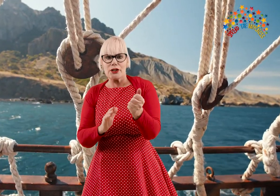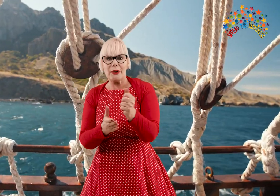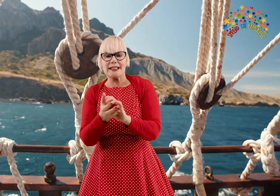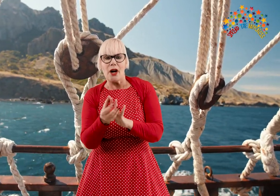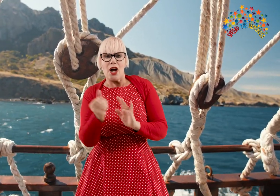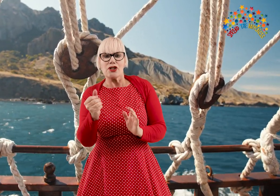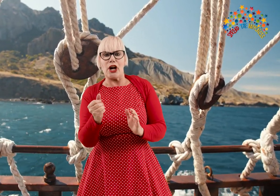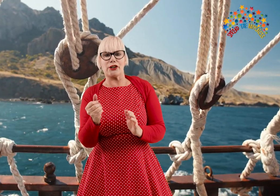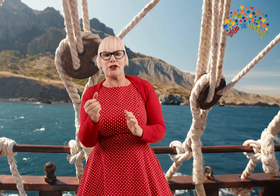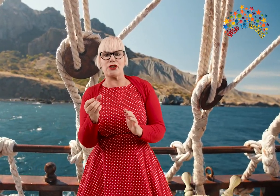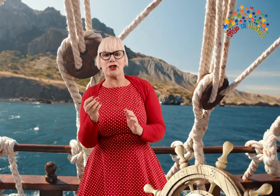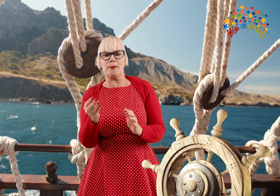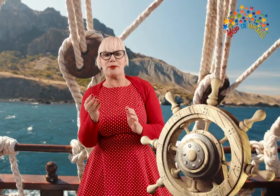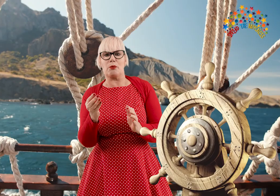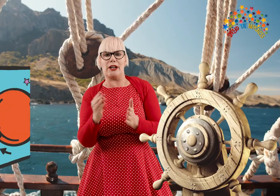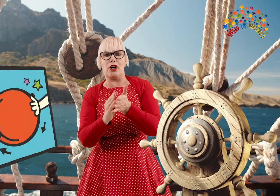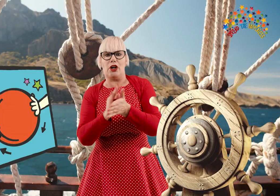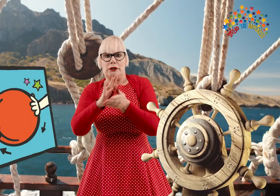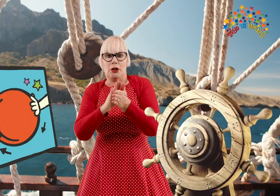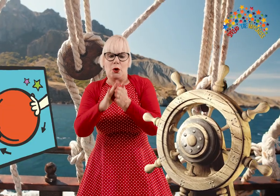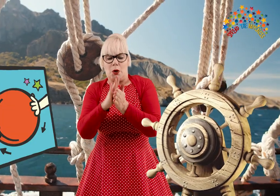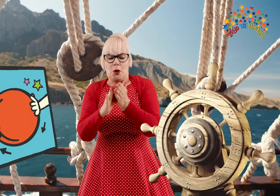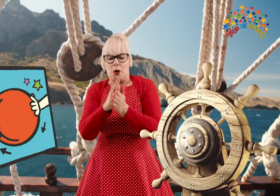Squeeze. Take the ship's wheel.